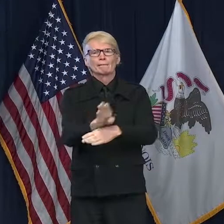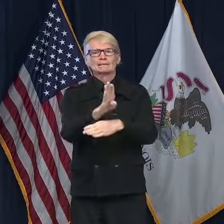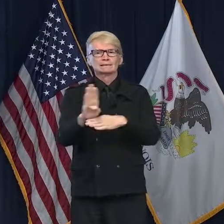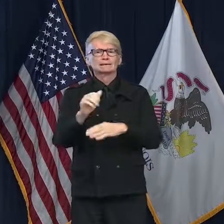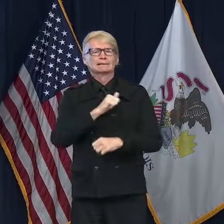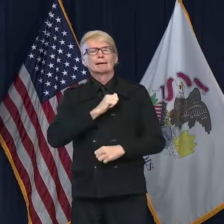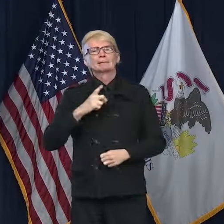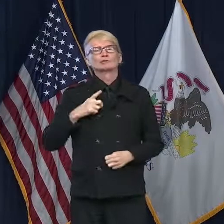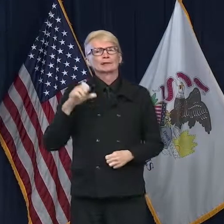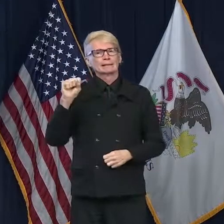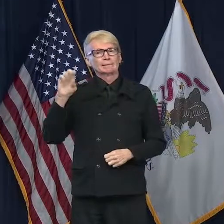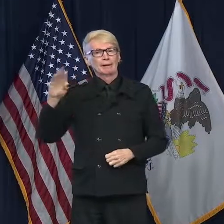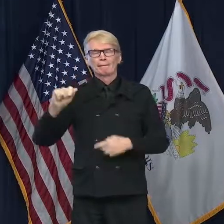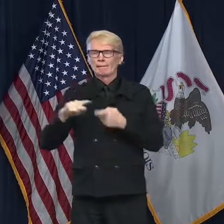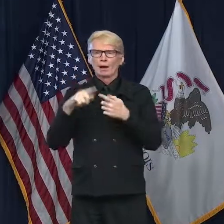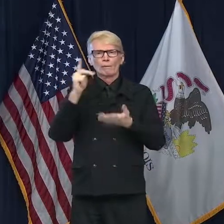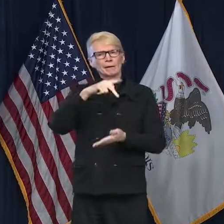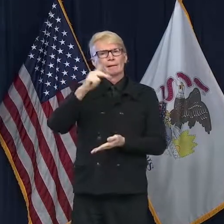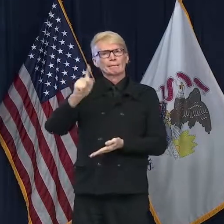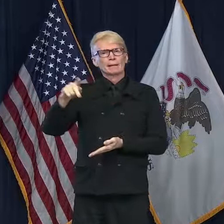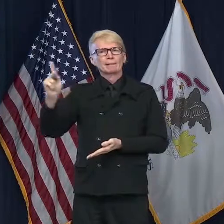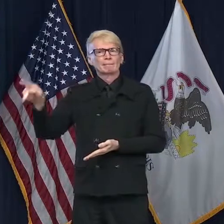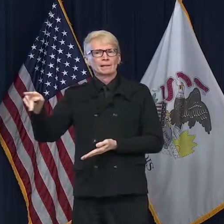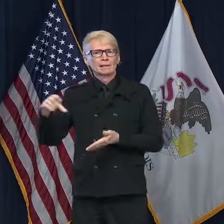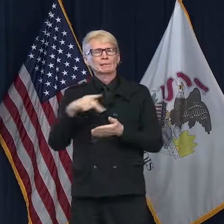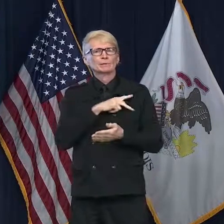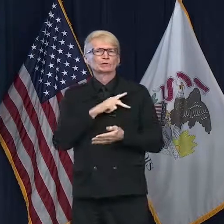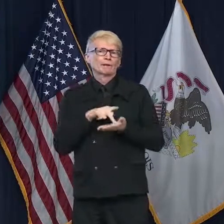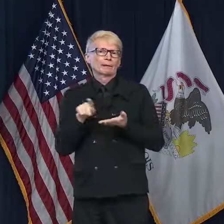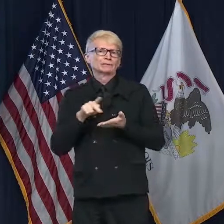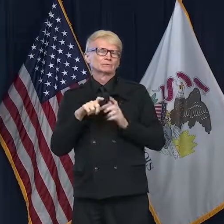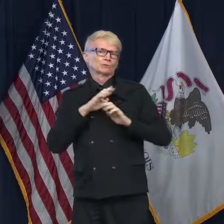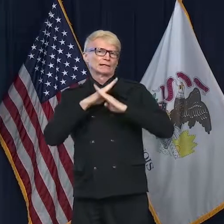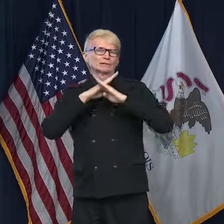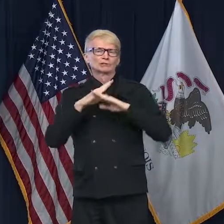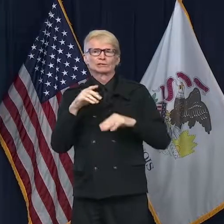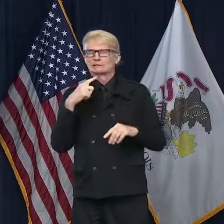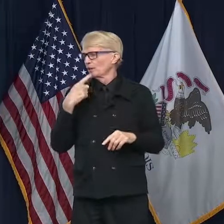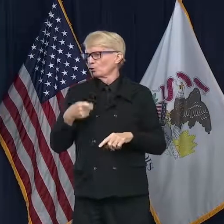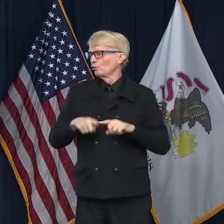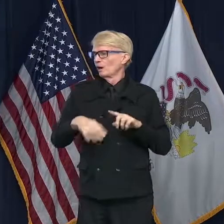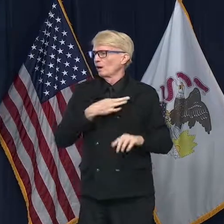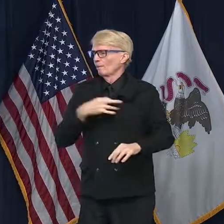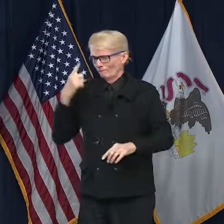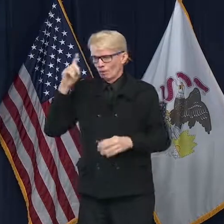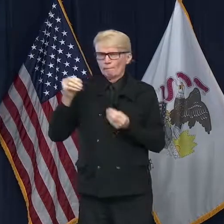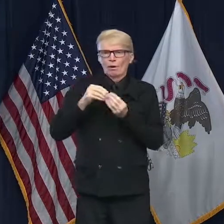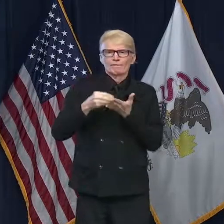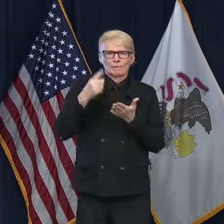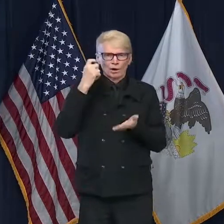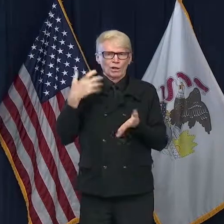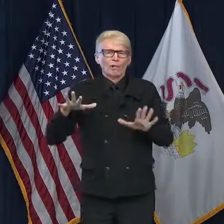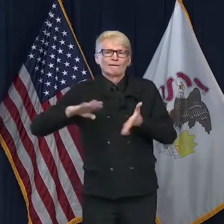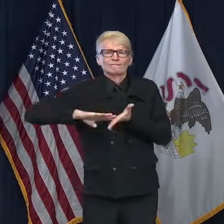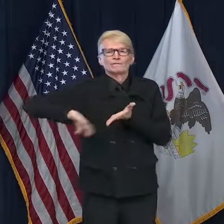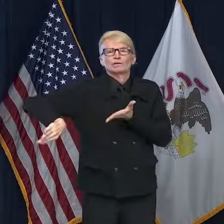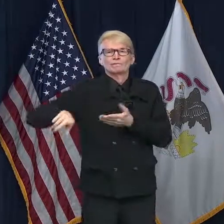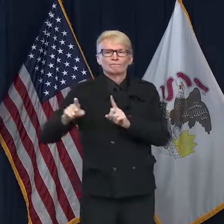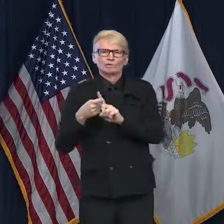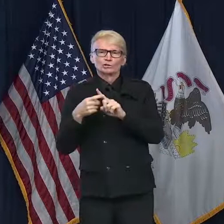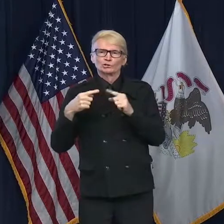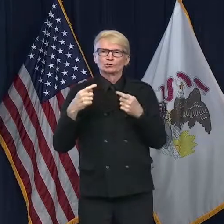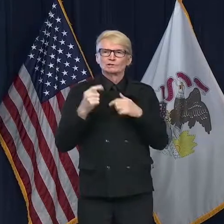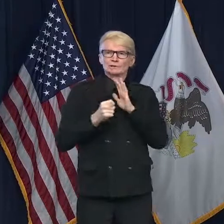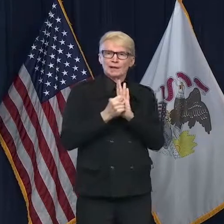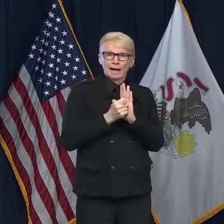about PPP recipients not being eligible for more funding because they've received forgiveness in the first round. Do you know